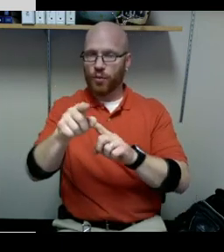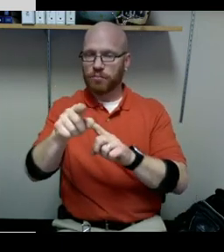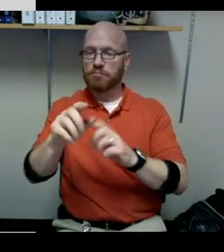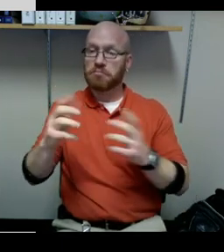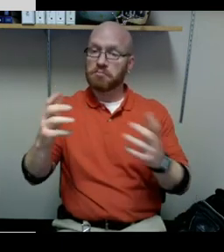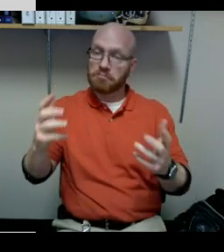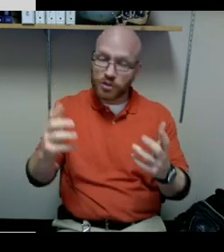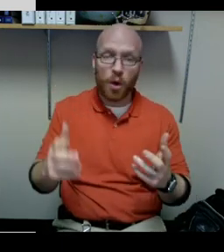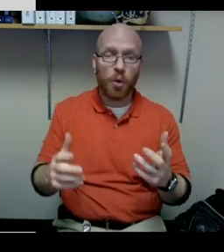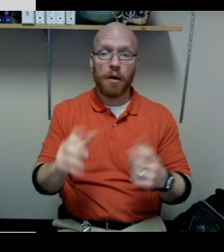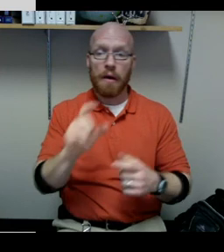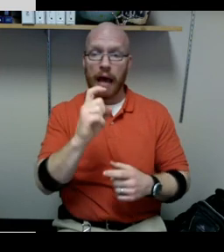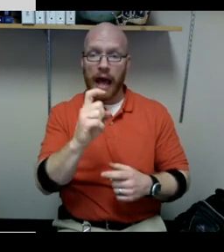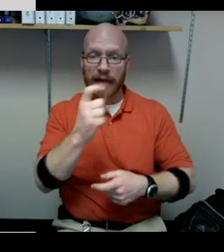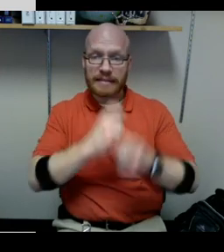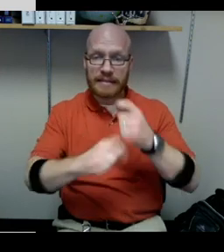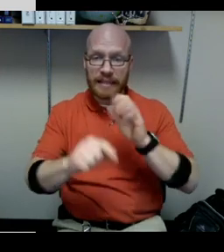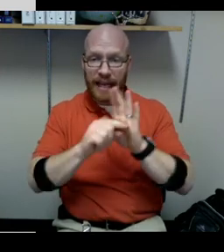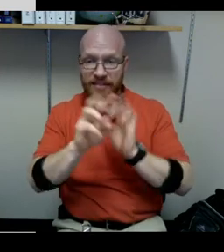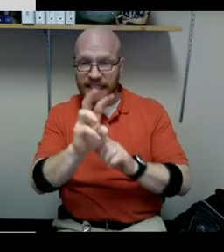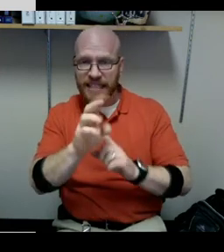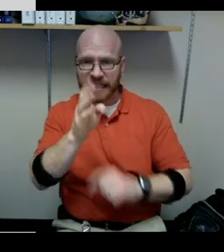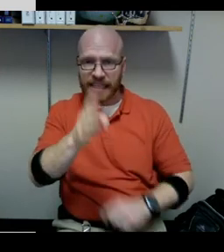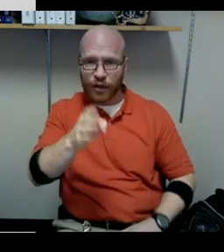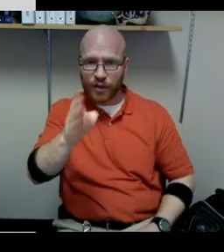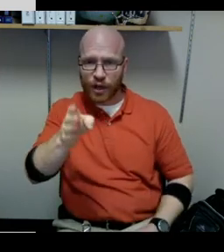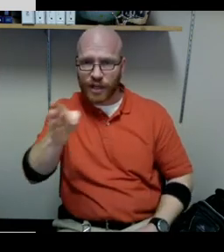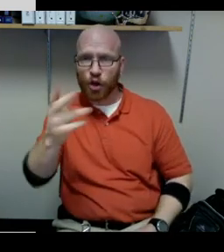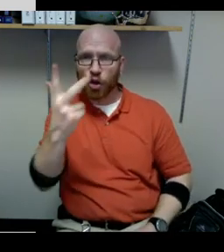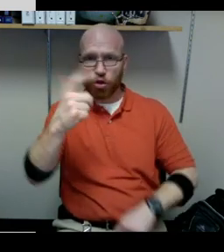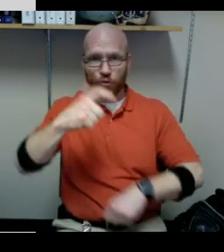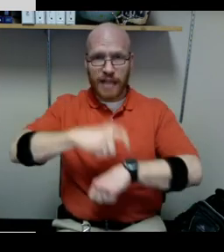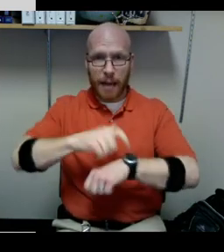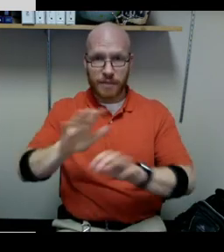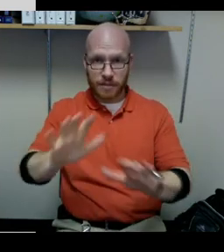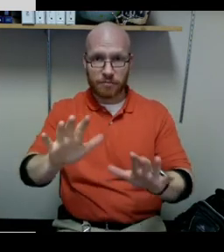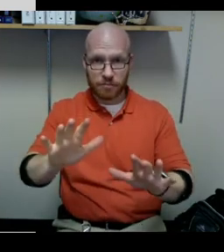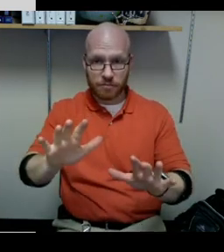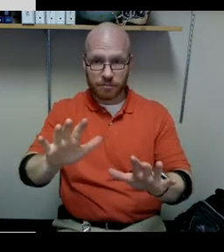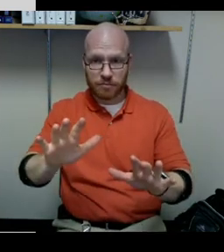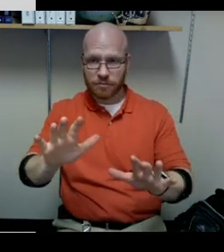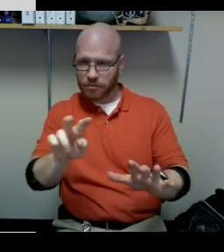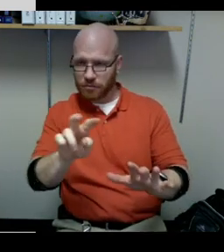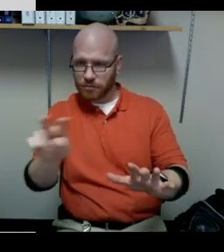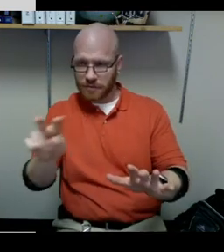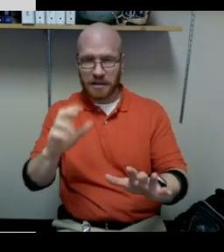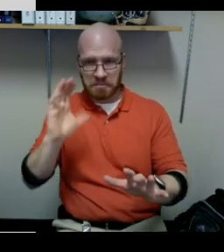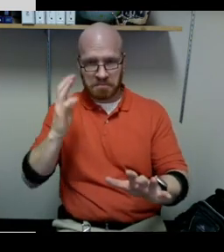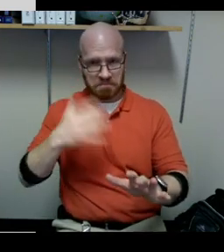value. So x, -6, here, there, 3 times.